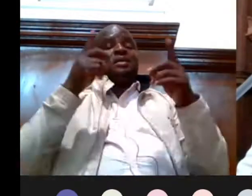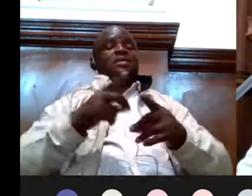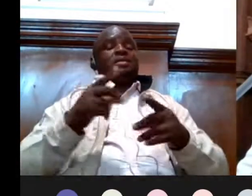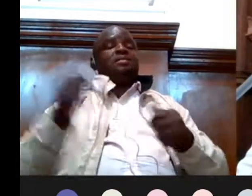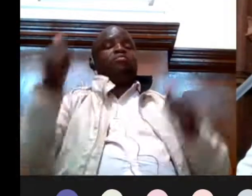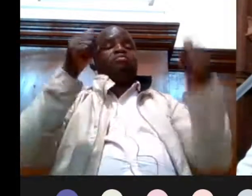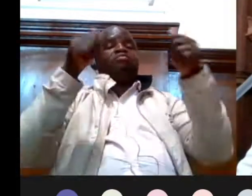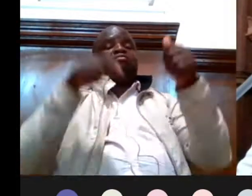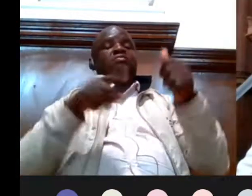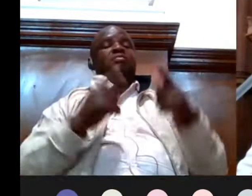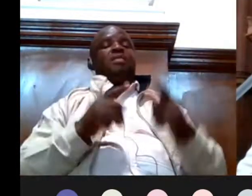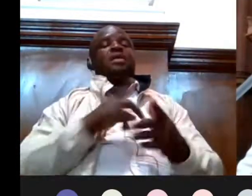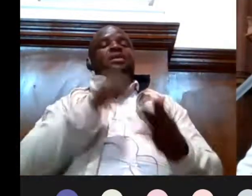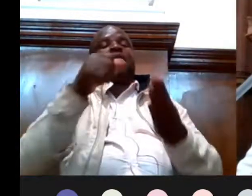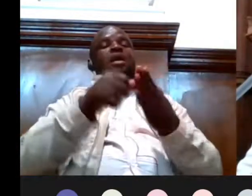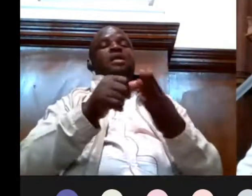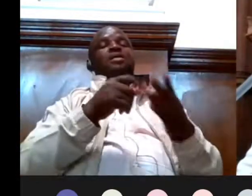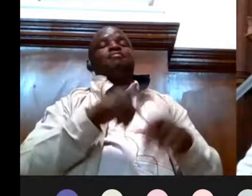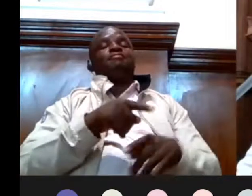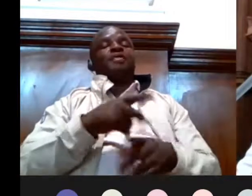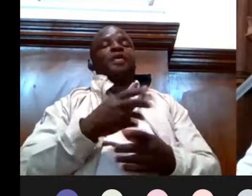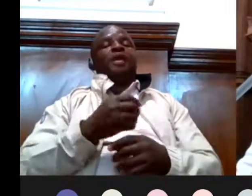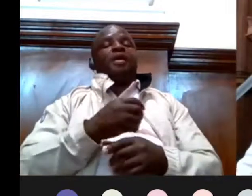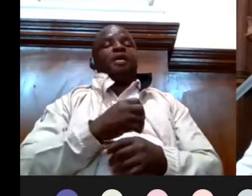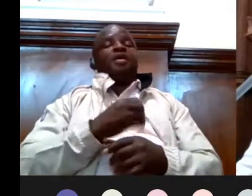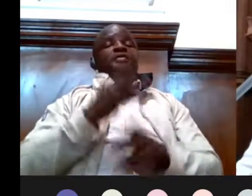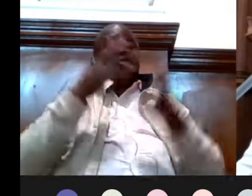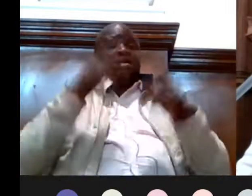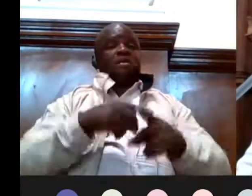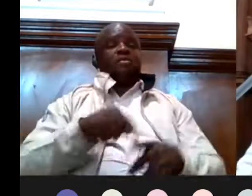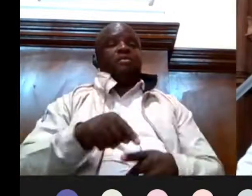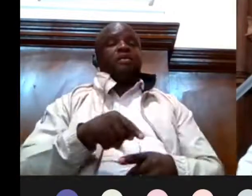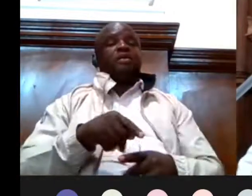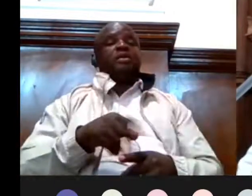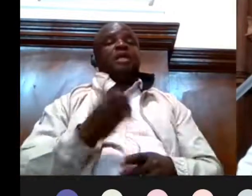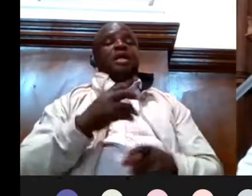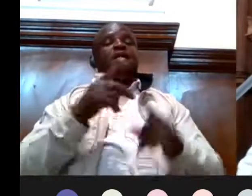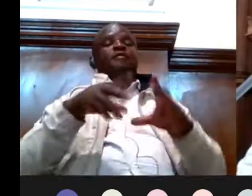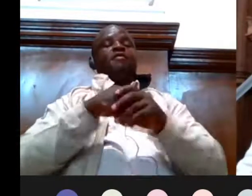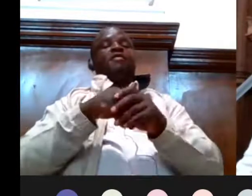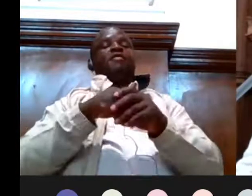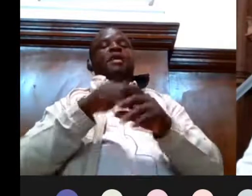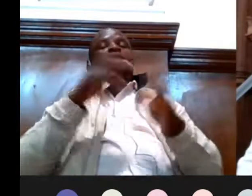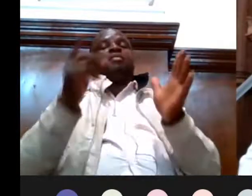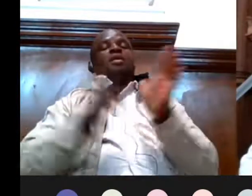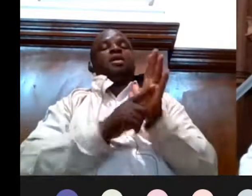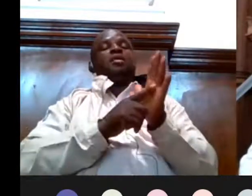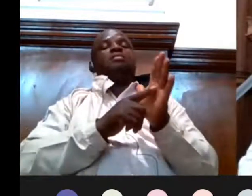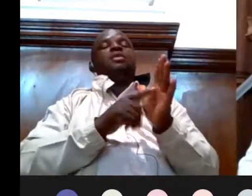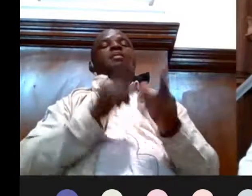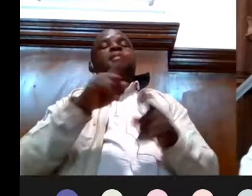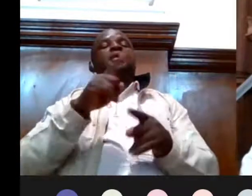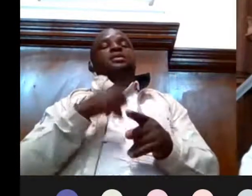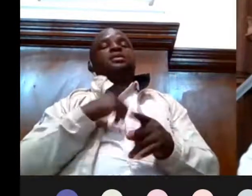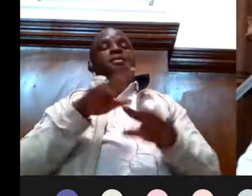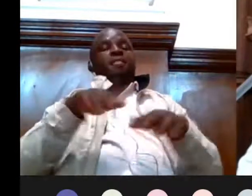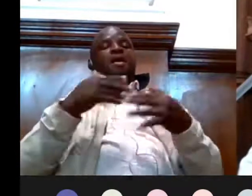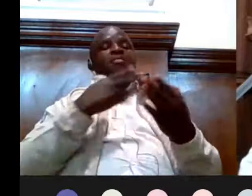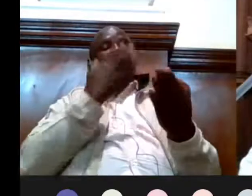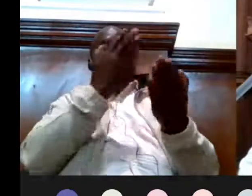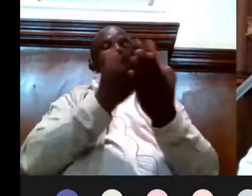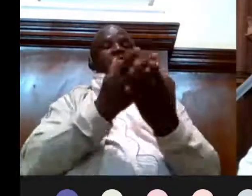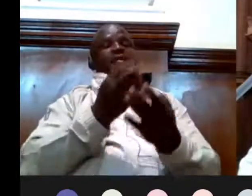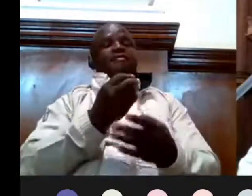decision must be in writing, and when that decision is in terms of legislation, it must be tabled in the